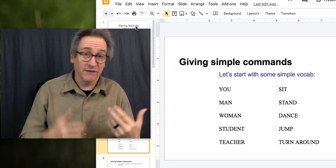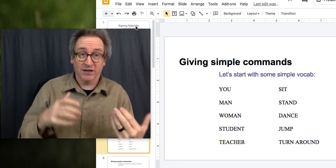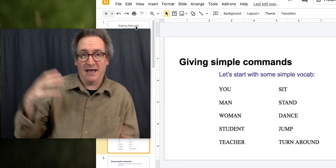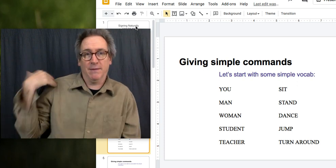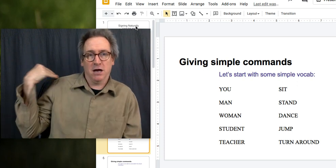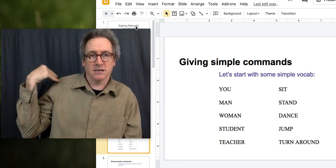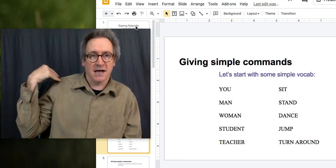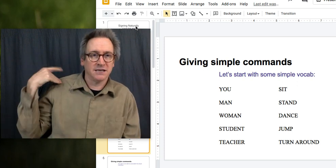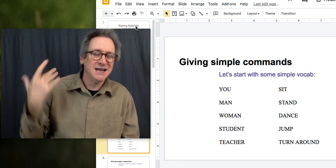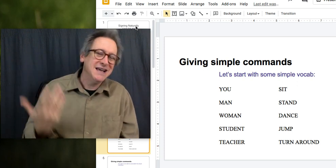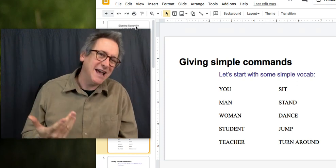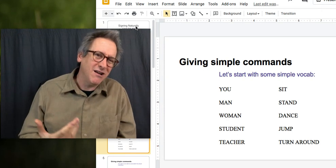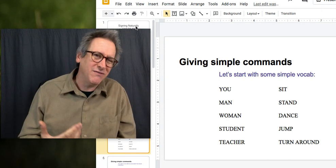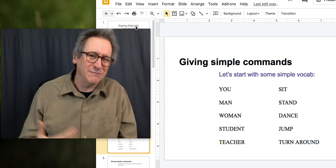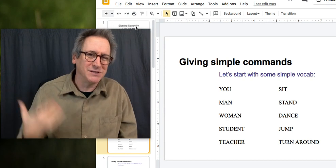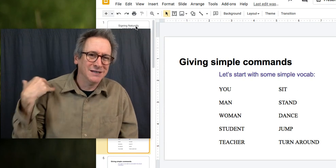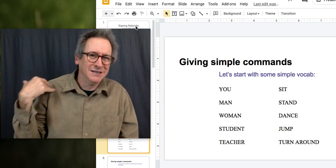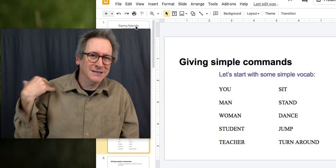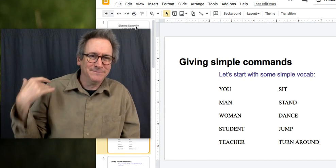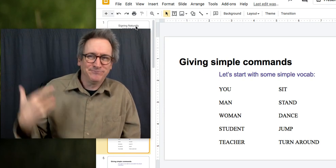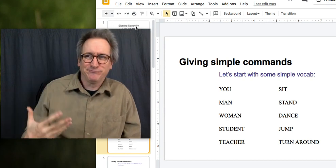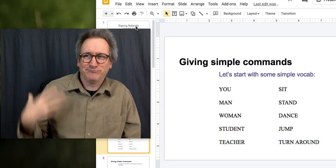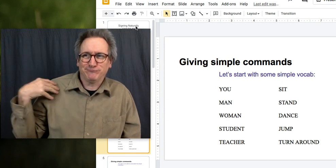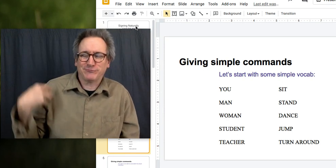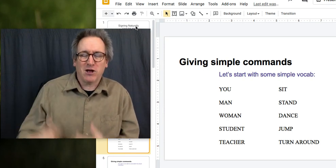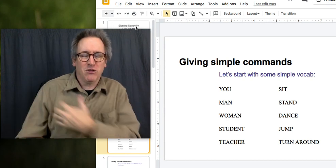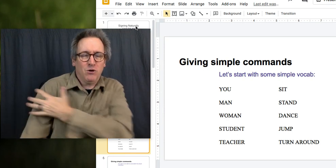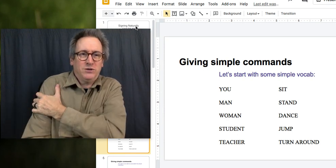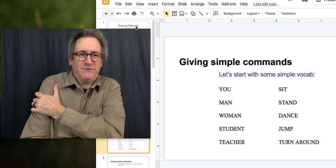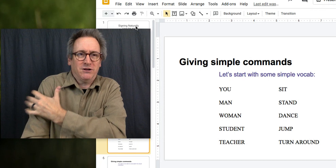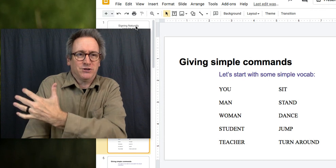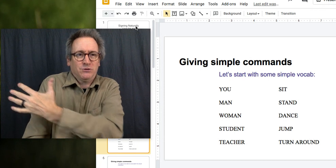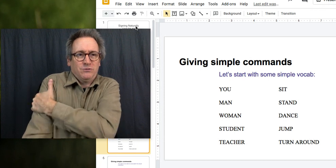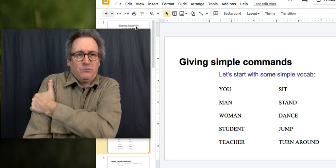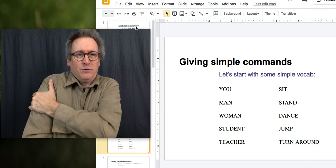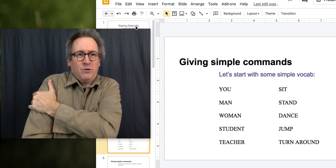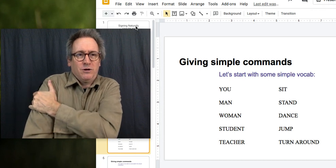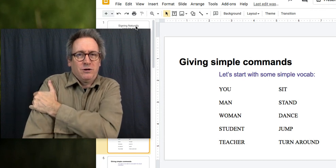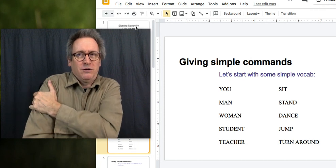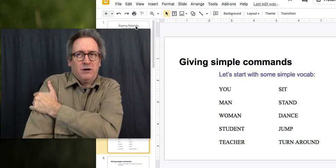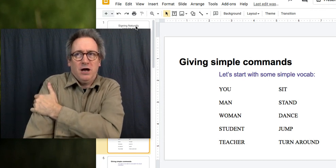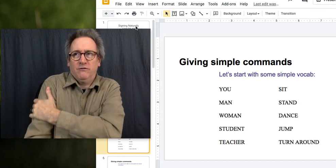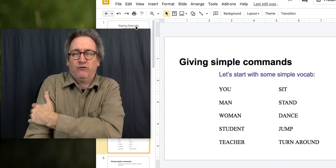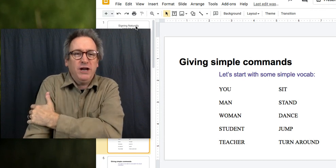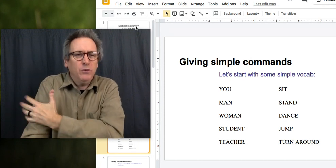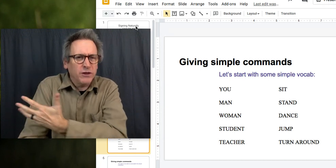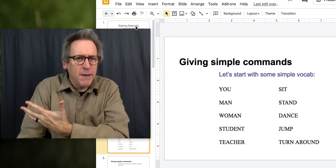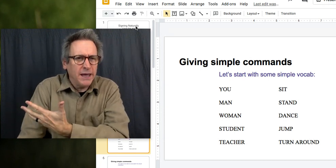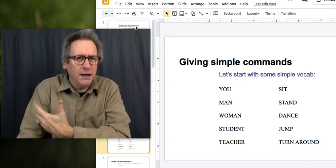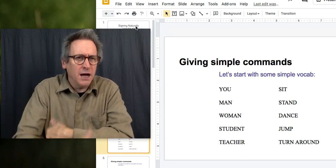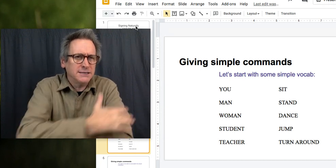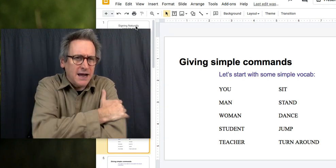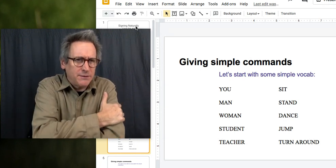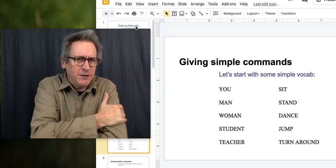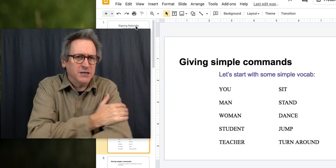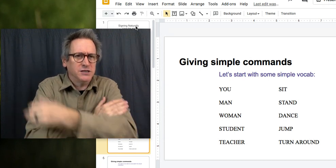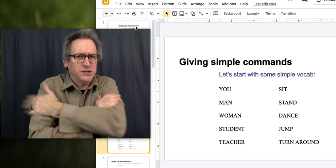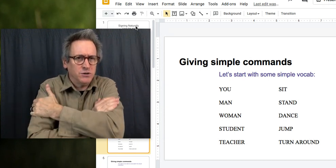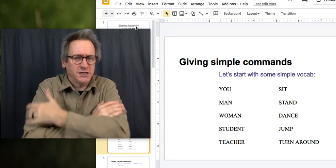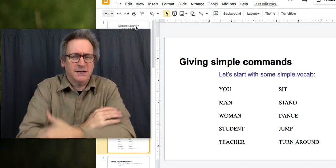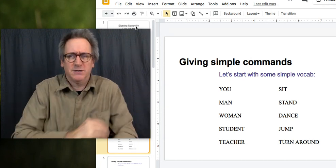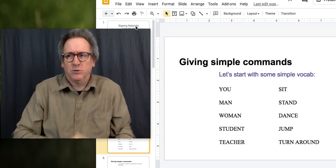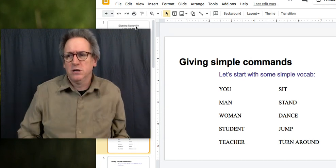attention if they can't make contact. And oftentimes, although deaf culture, we're more free with making contact because